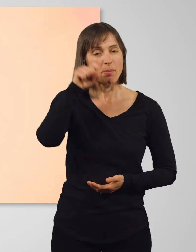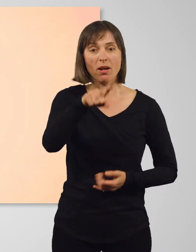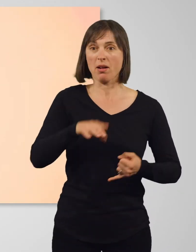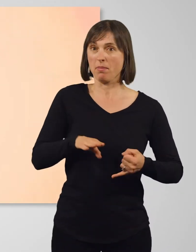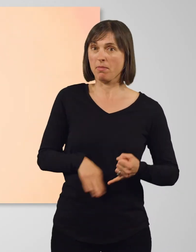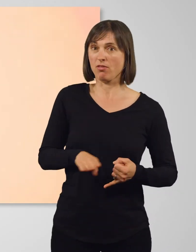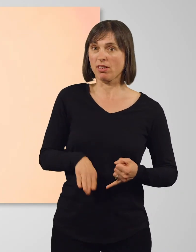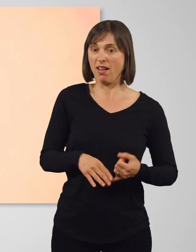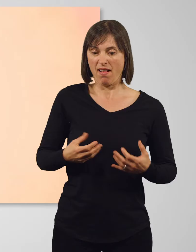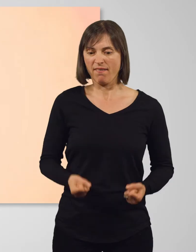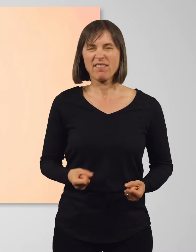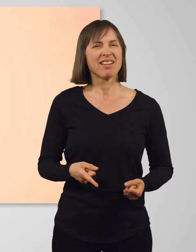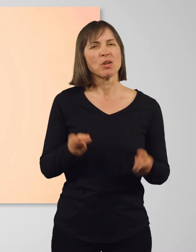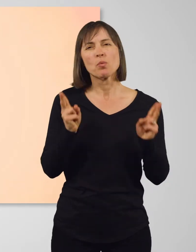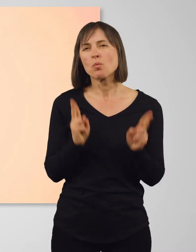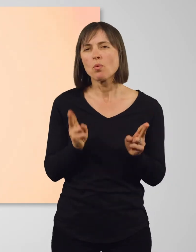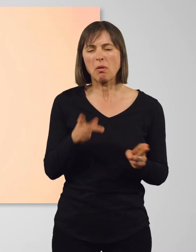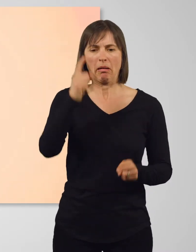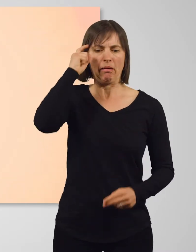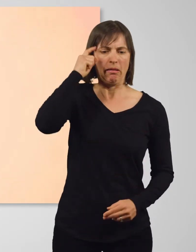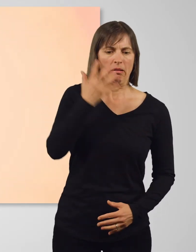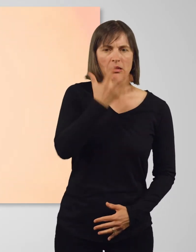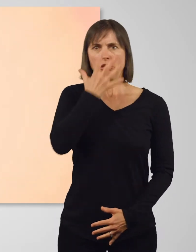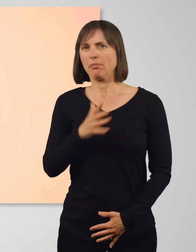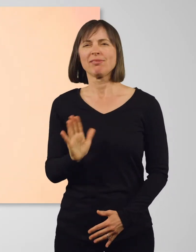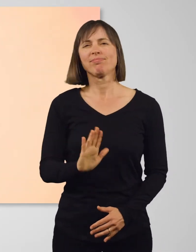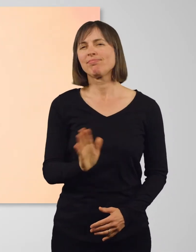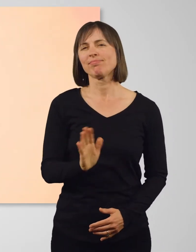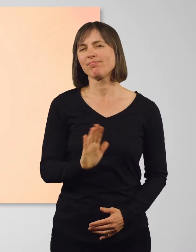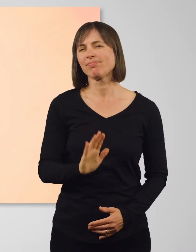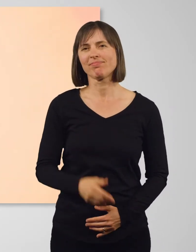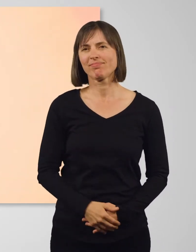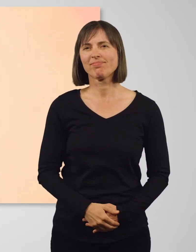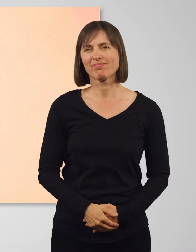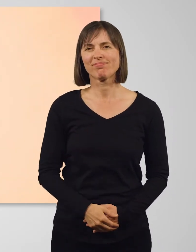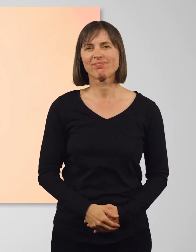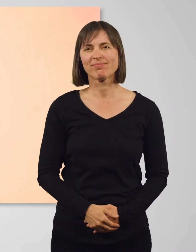Remember, having your period is completely normal, and it's not something you should be alarmed about.